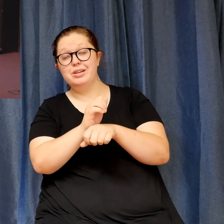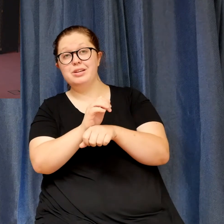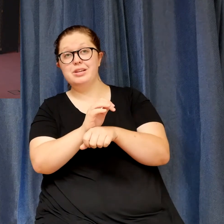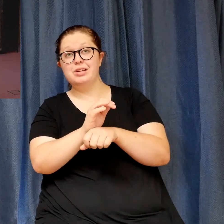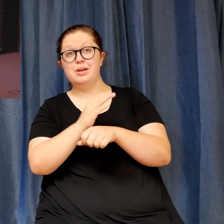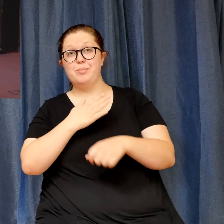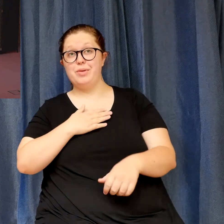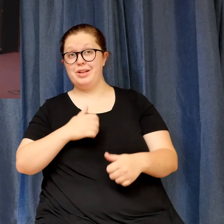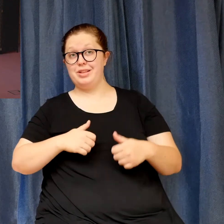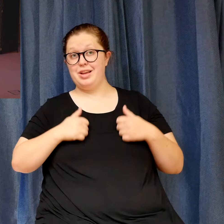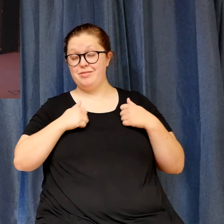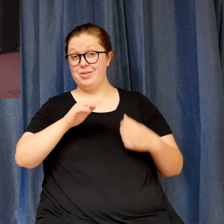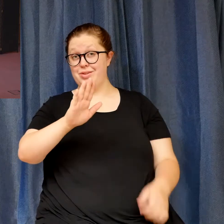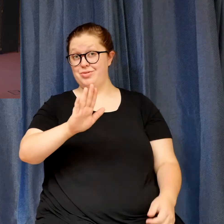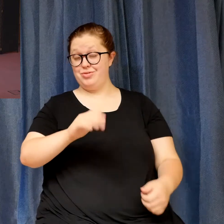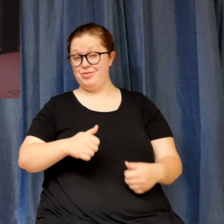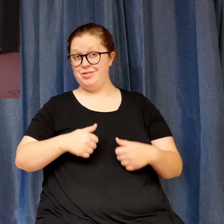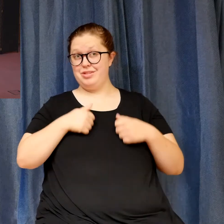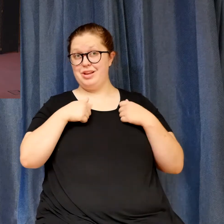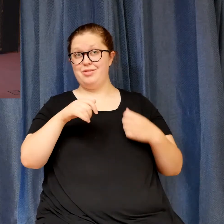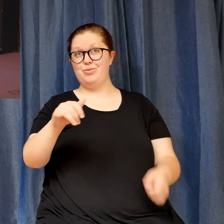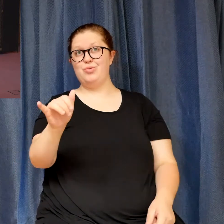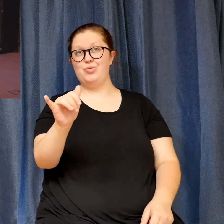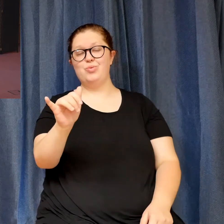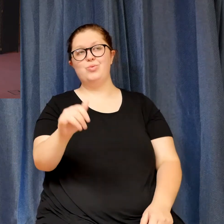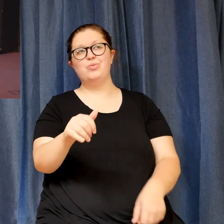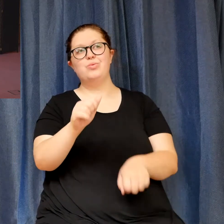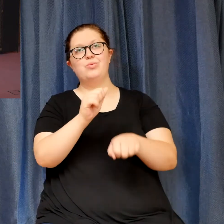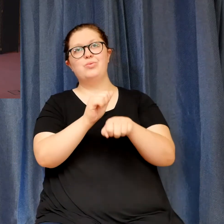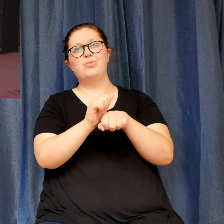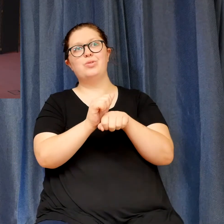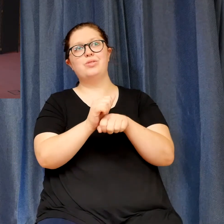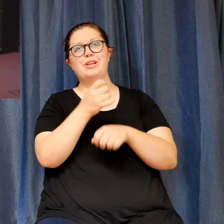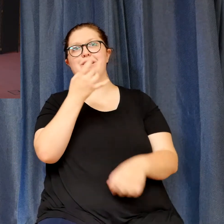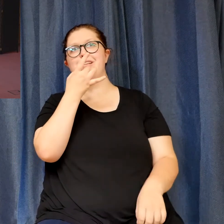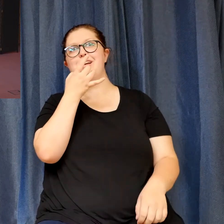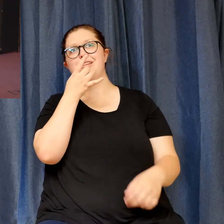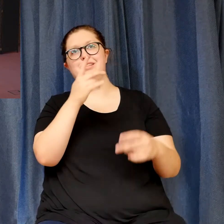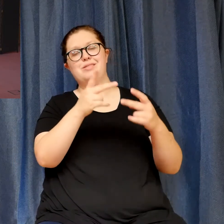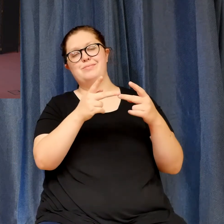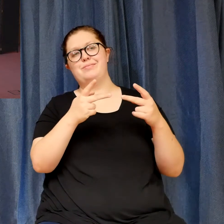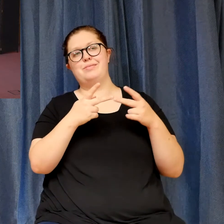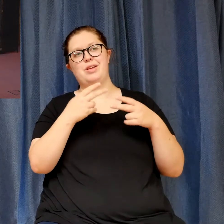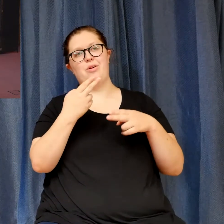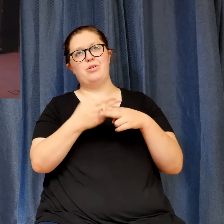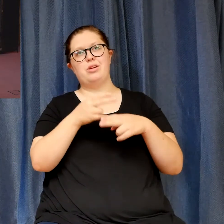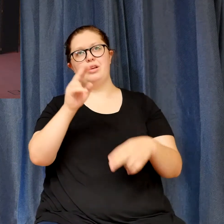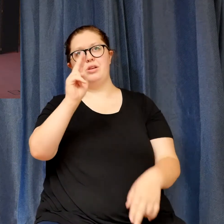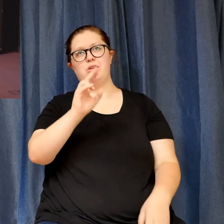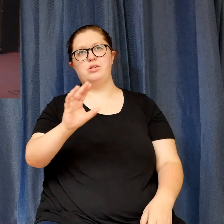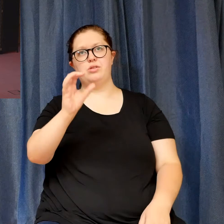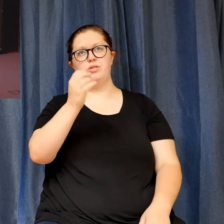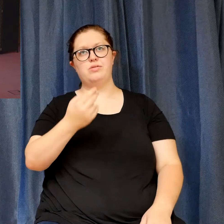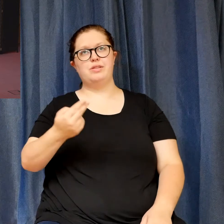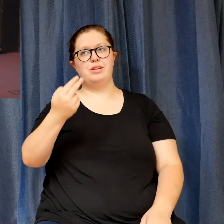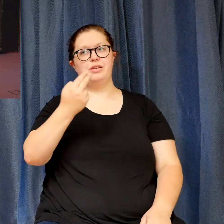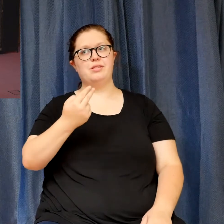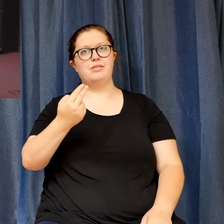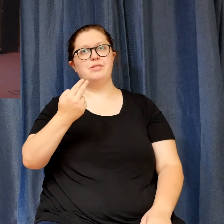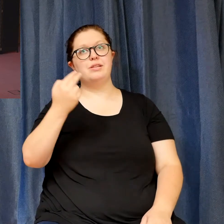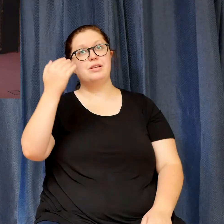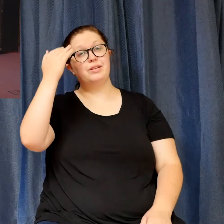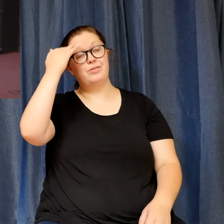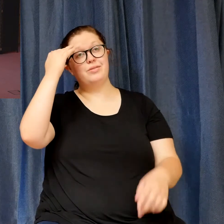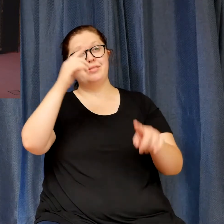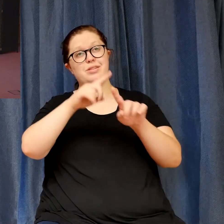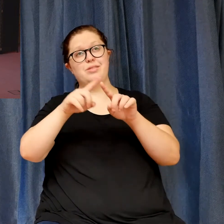in yours. It certainly works in the life of this place called Unity Church of the Hills. And of course, there's a number of ways for you to